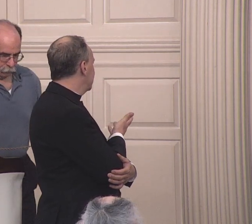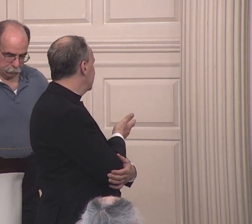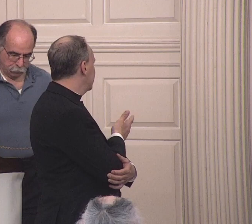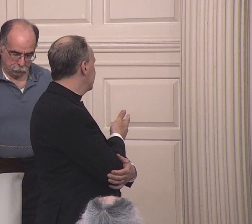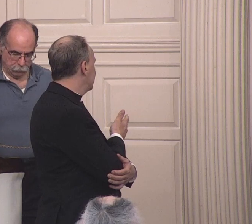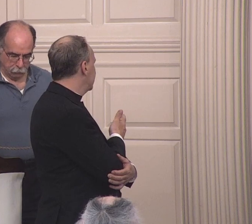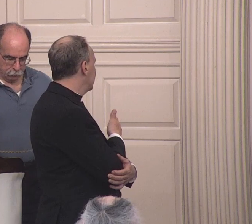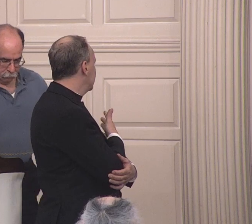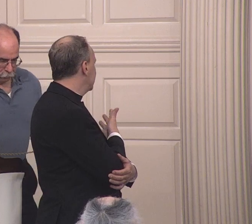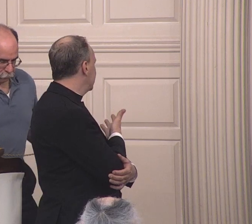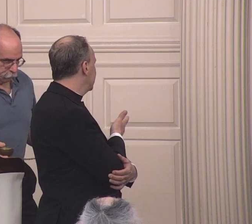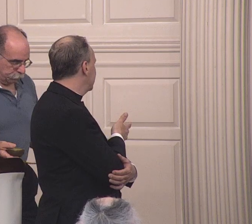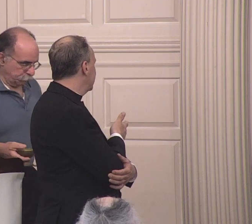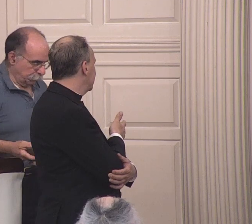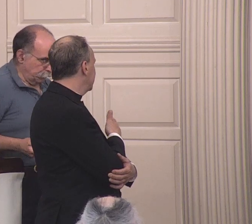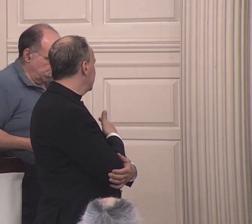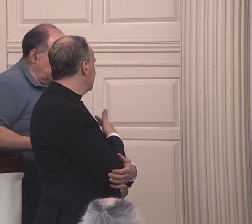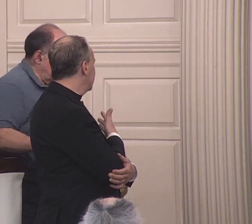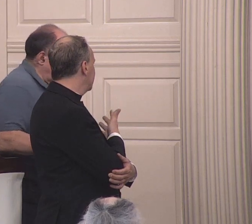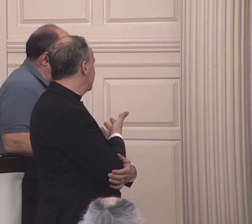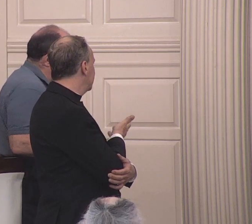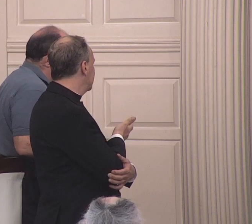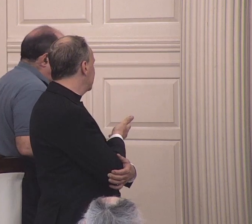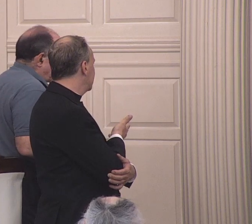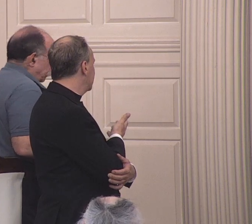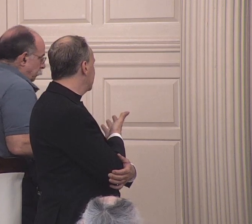universa terra.